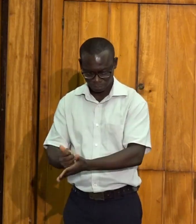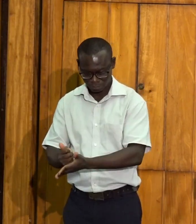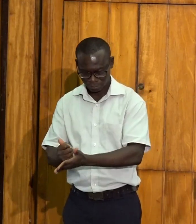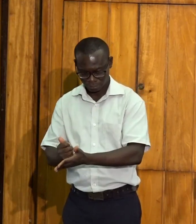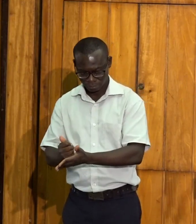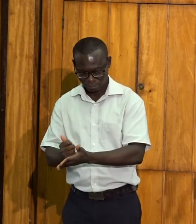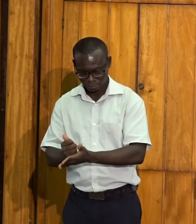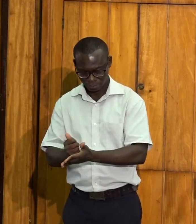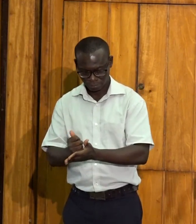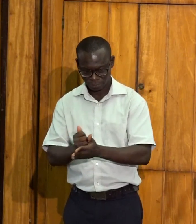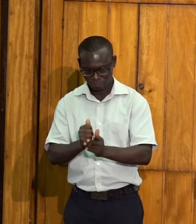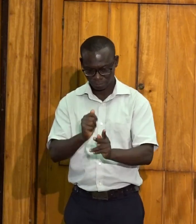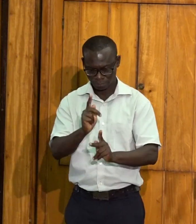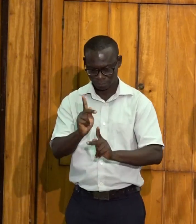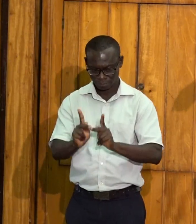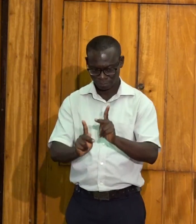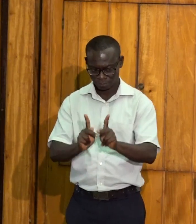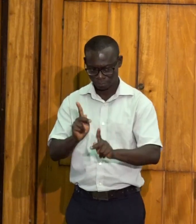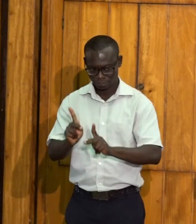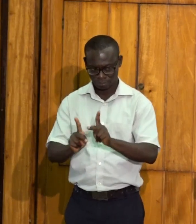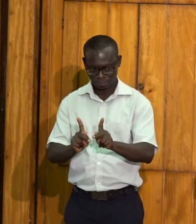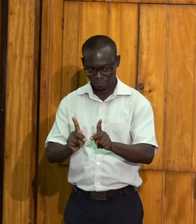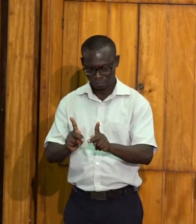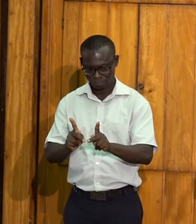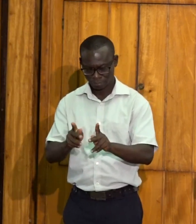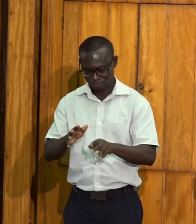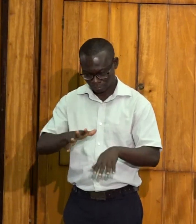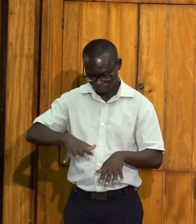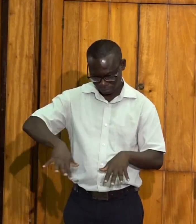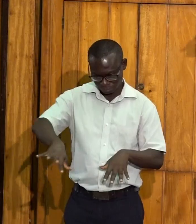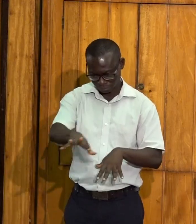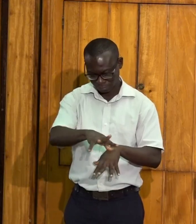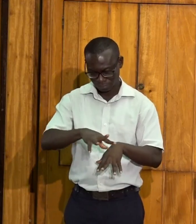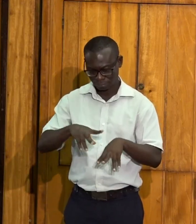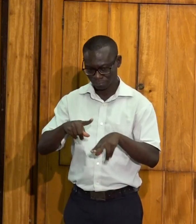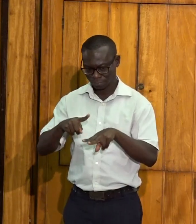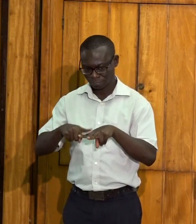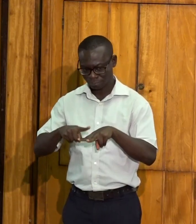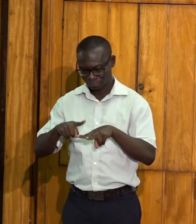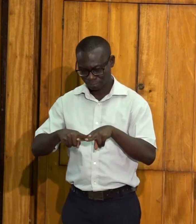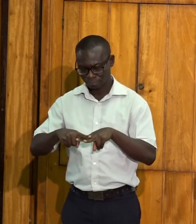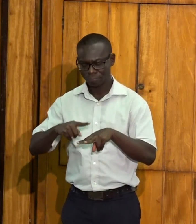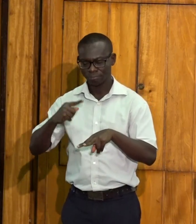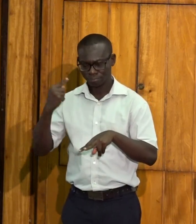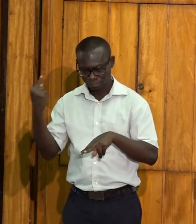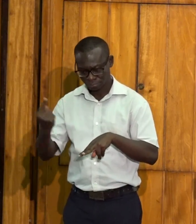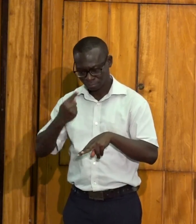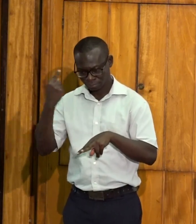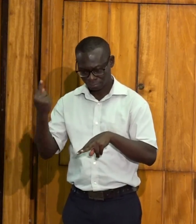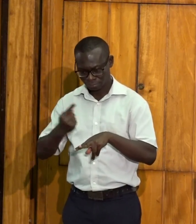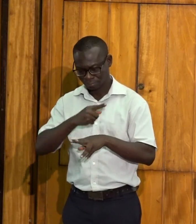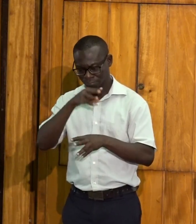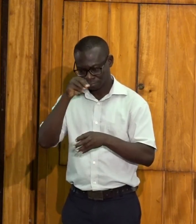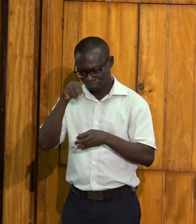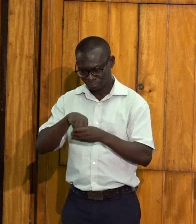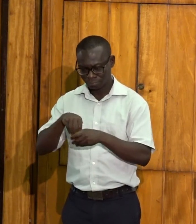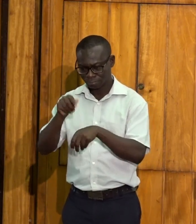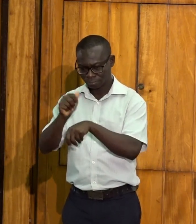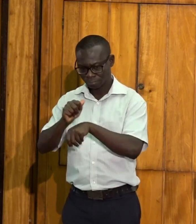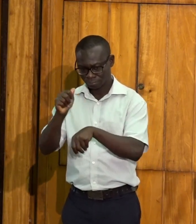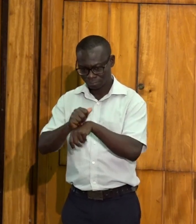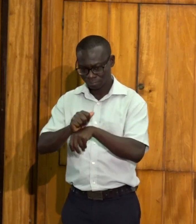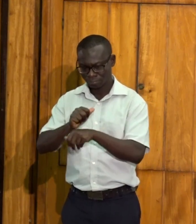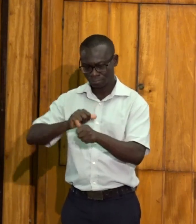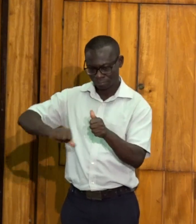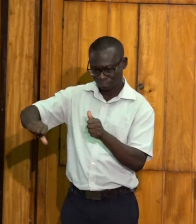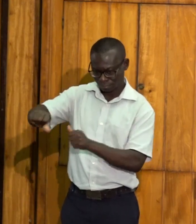lay people who are not thinking about HIV every day and part of the industry and the business, or are not